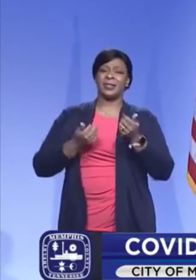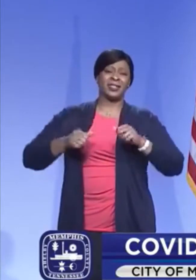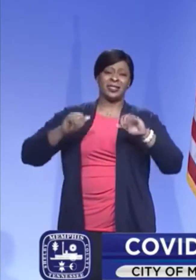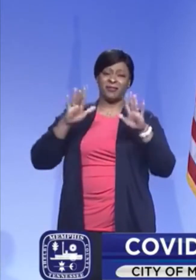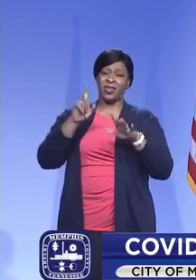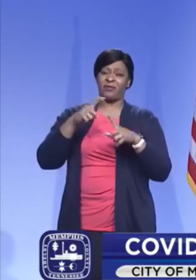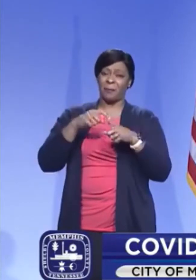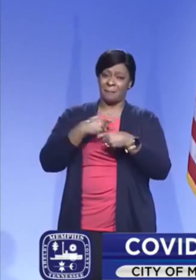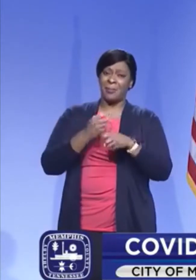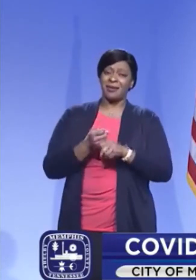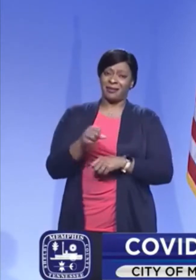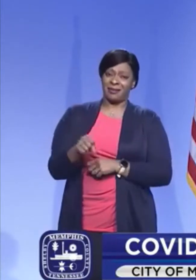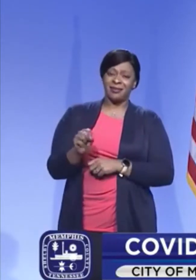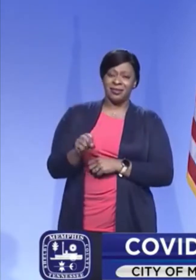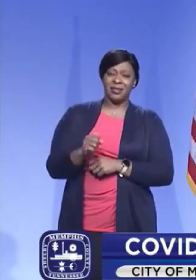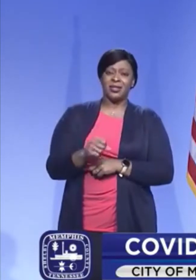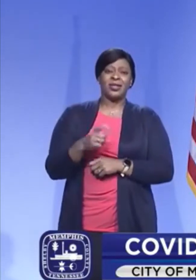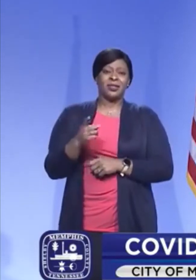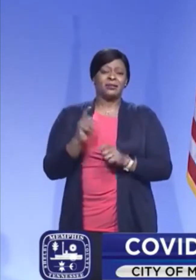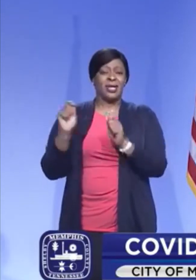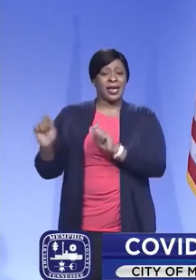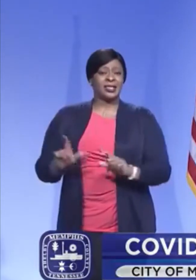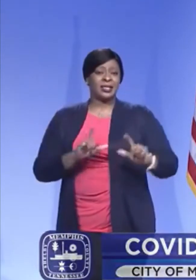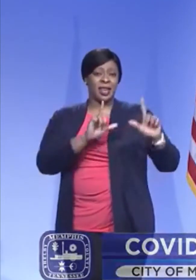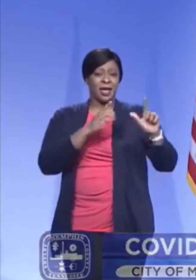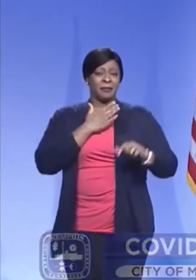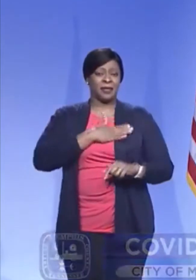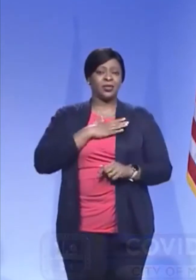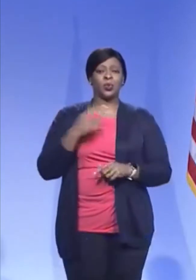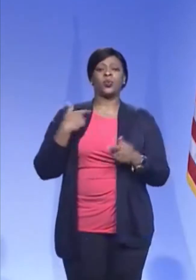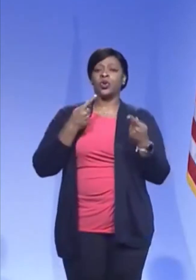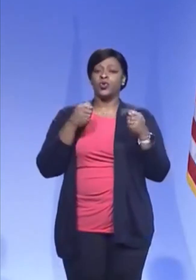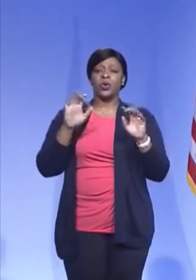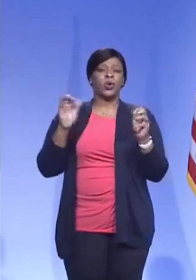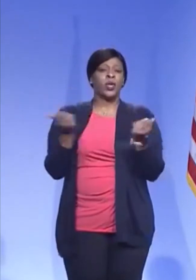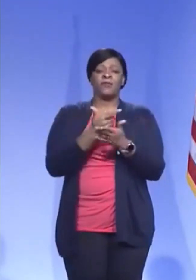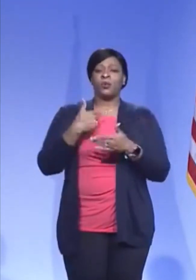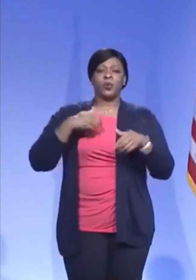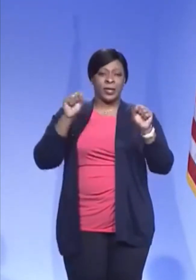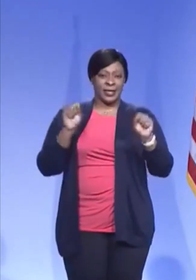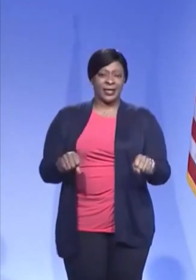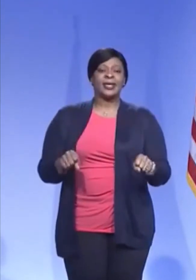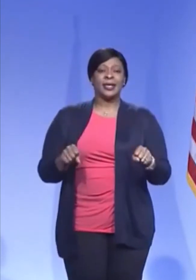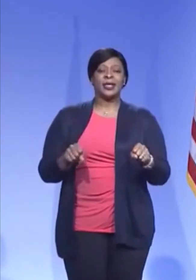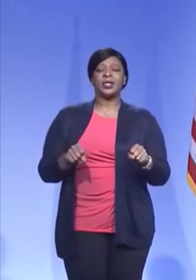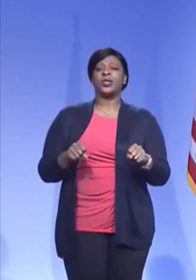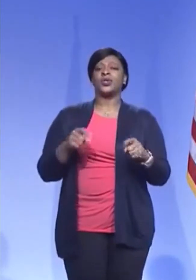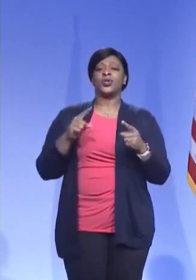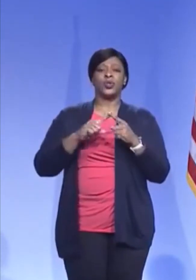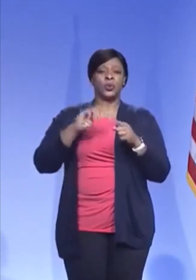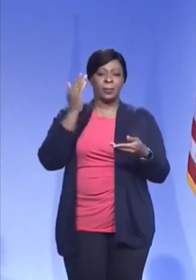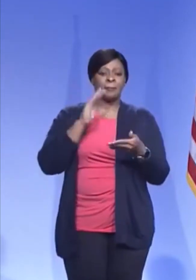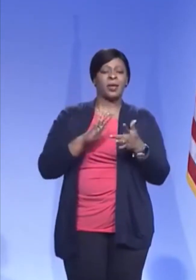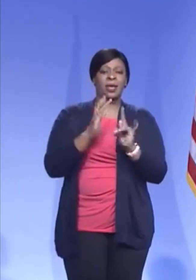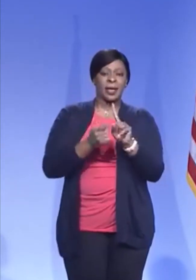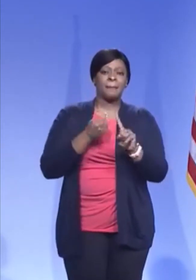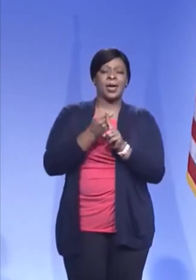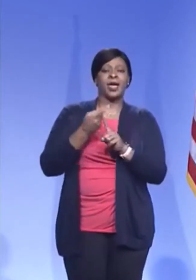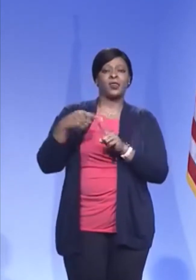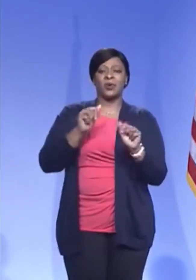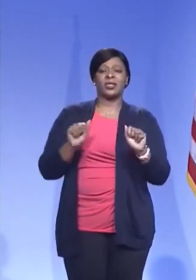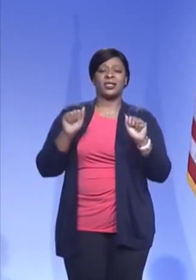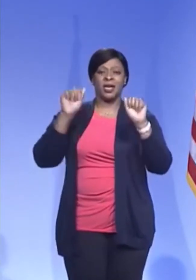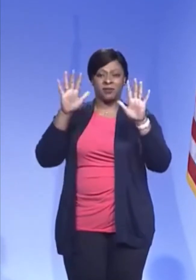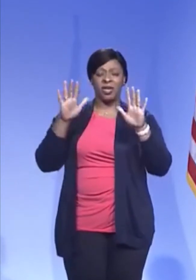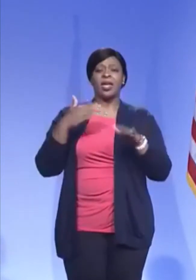you are making. If you could put up the next slide, we are trying to do everything we can to ameliorate the impacts of those sacrifices.